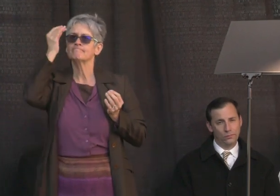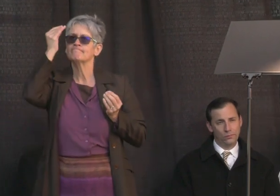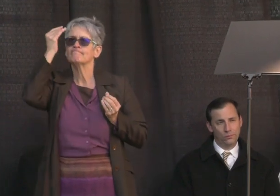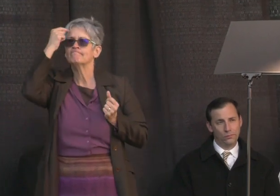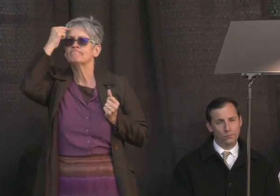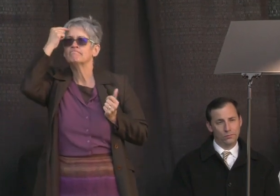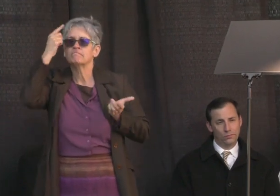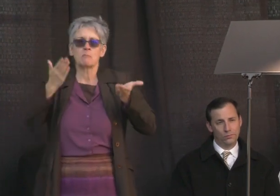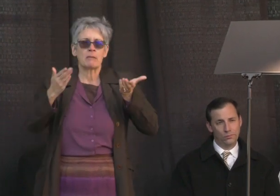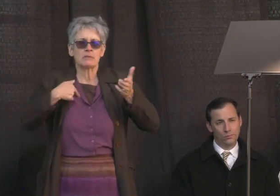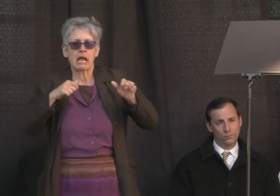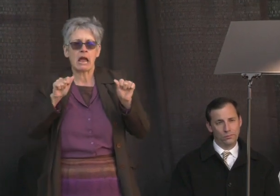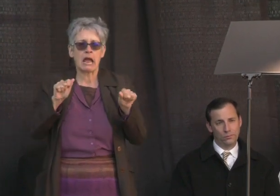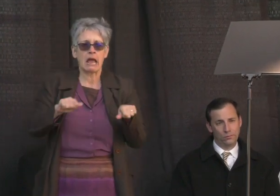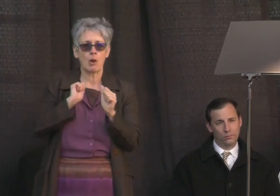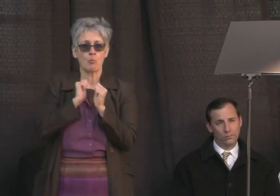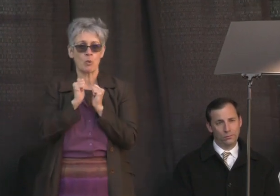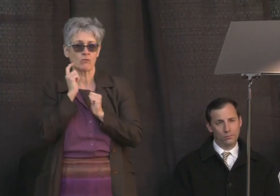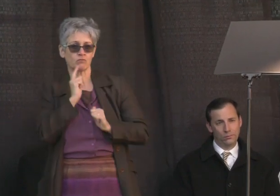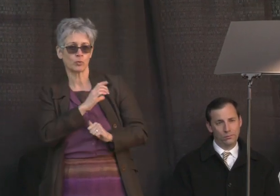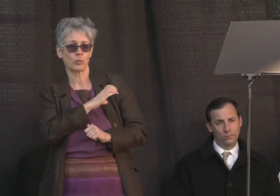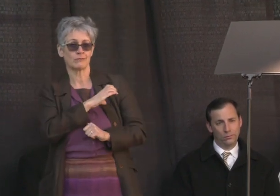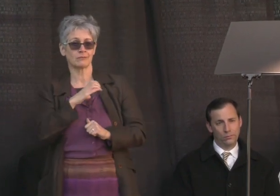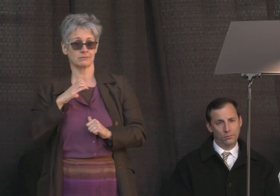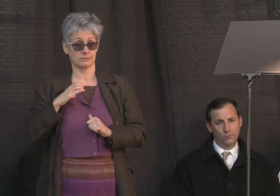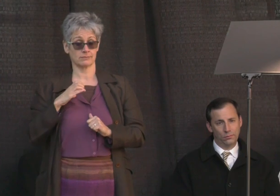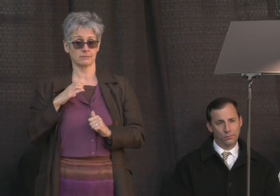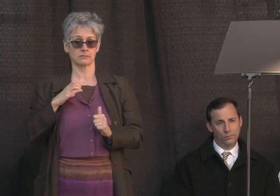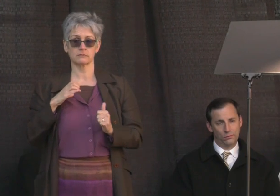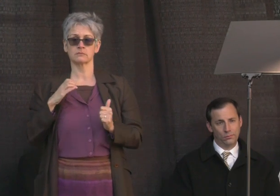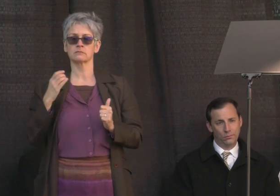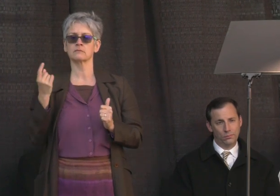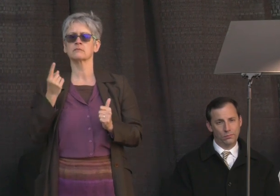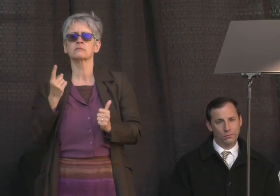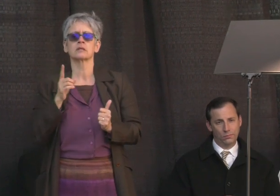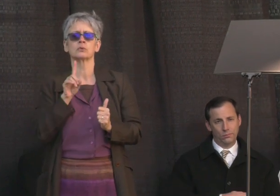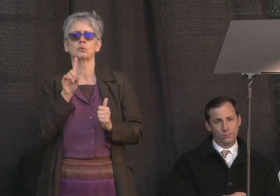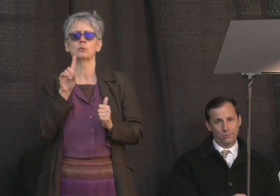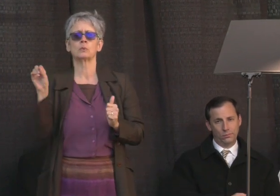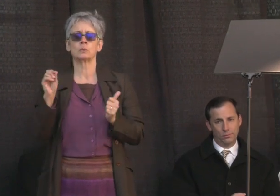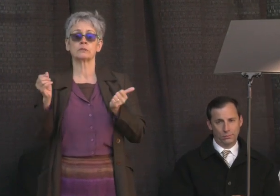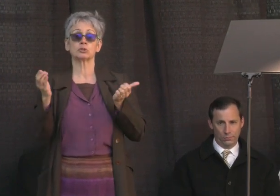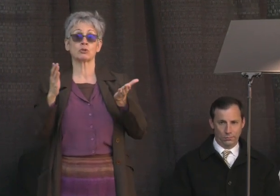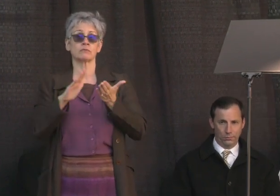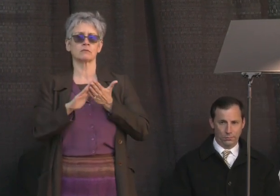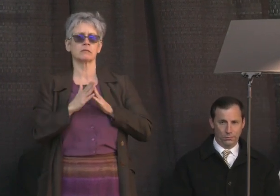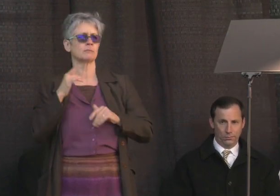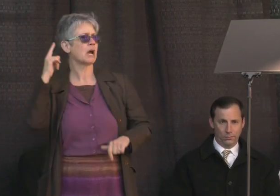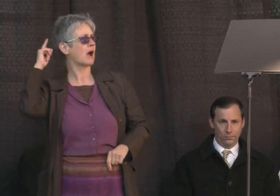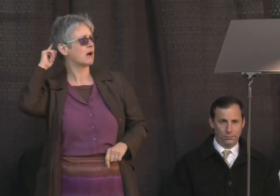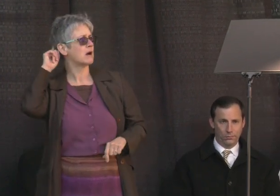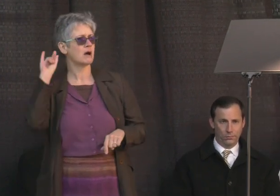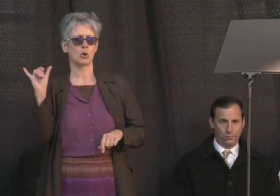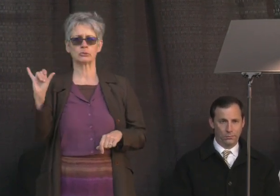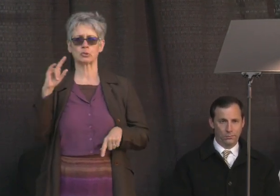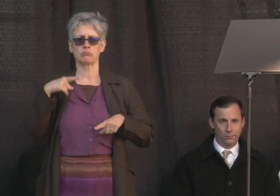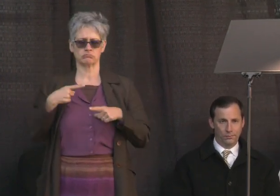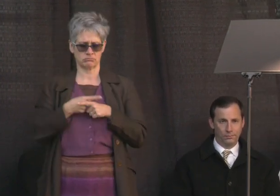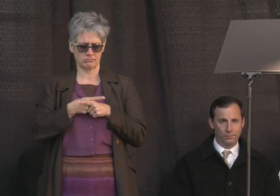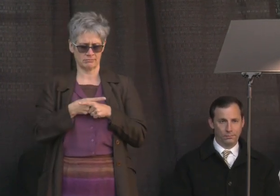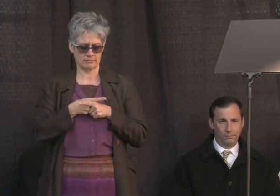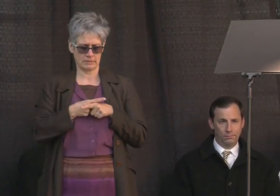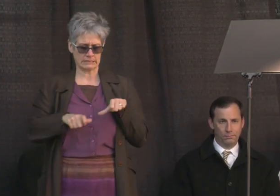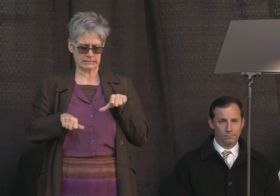spark, that idea that you can do something to serve your community. But maybe you've also had that doubt, that